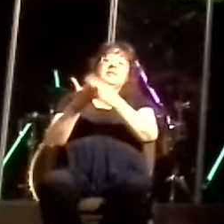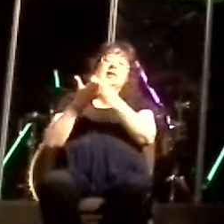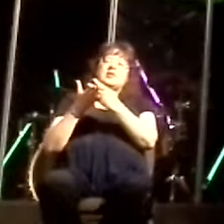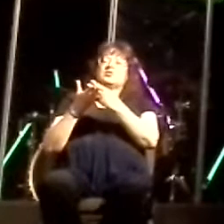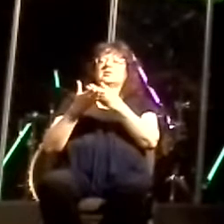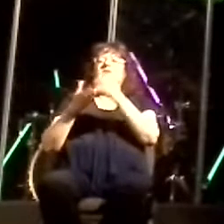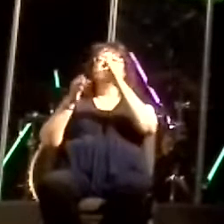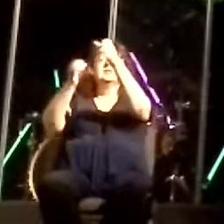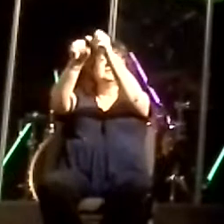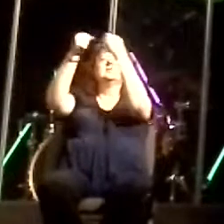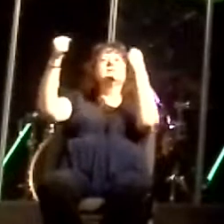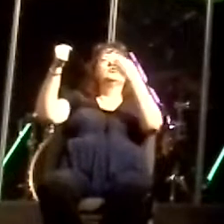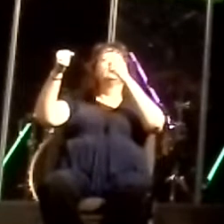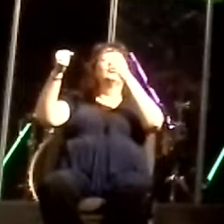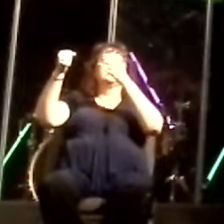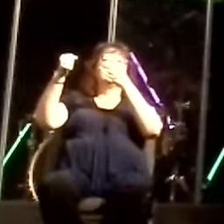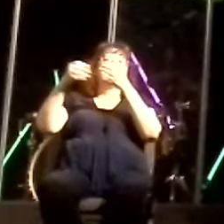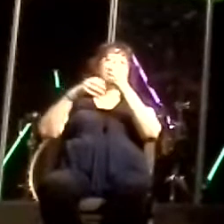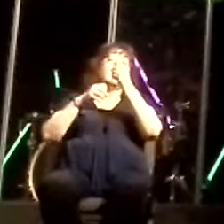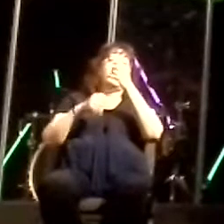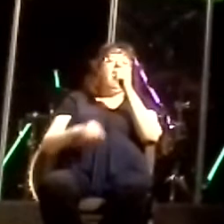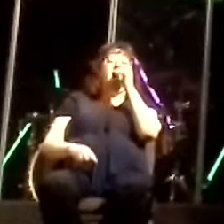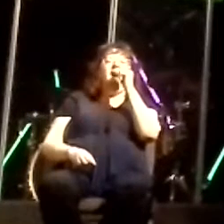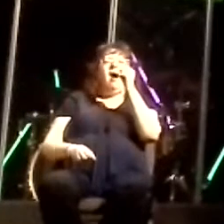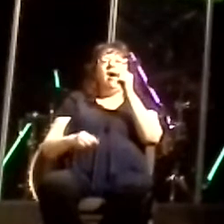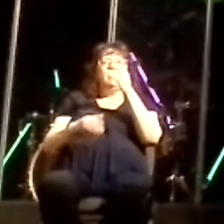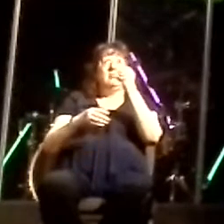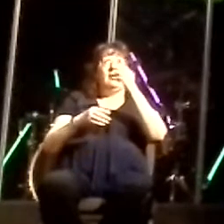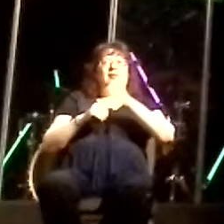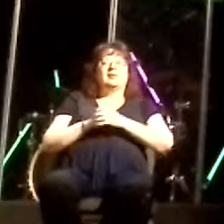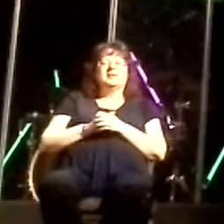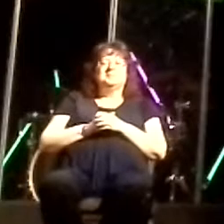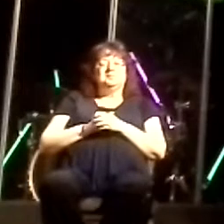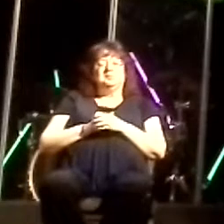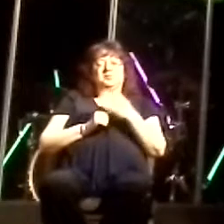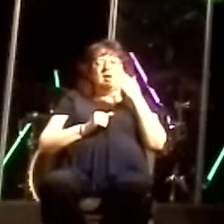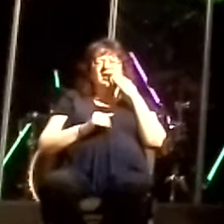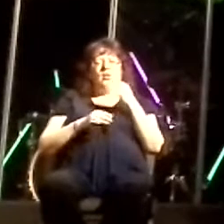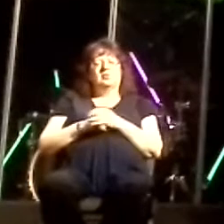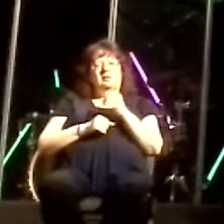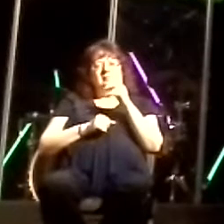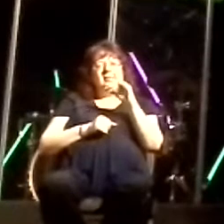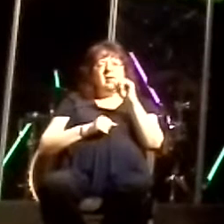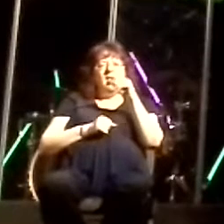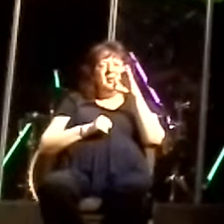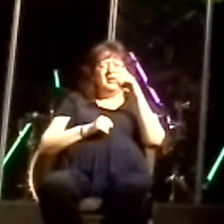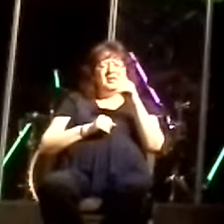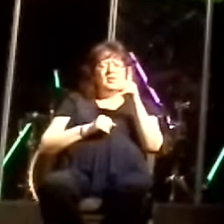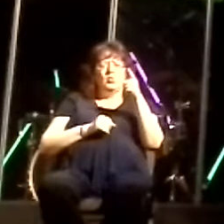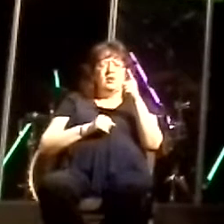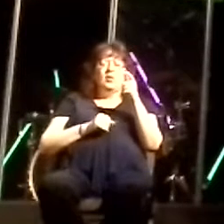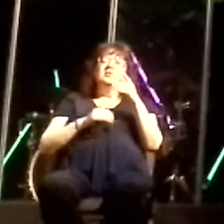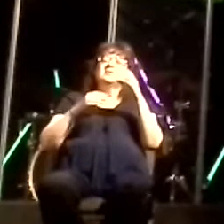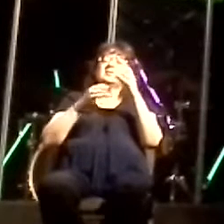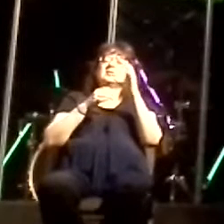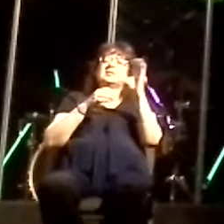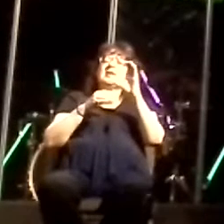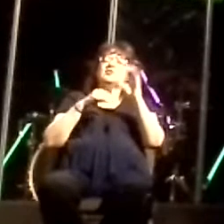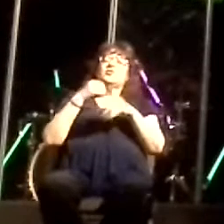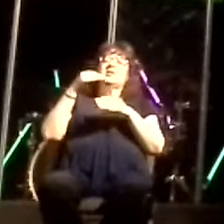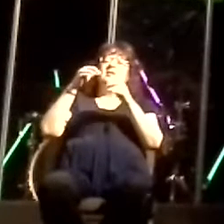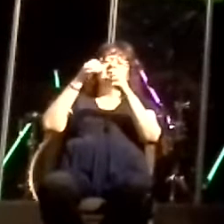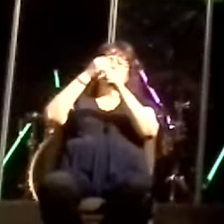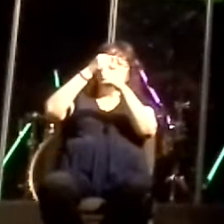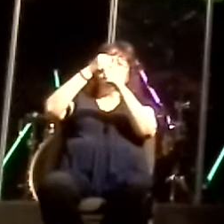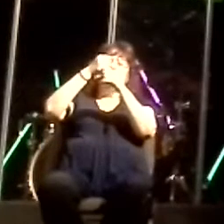getting something to drink, a glass of almond milk or something like that. In the 21st century, you milk almonds now, okay?